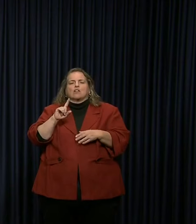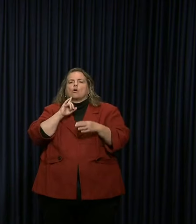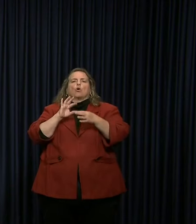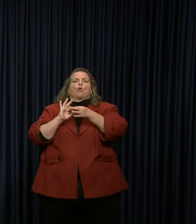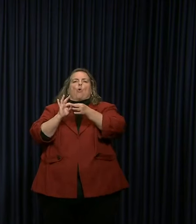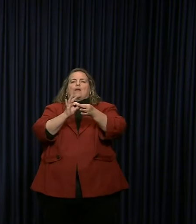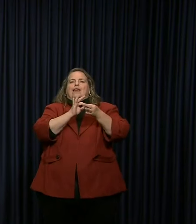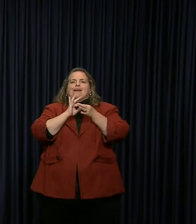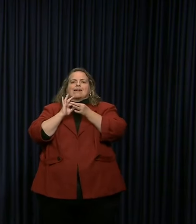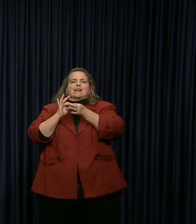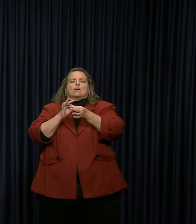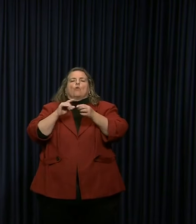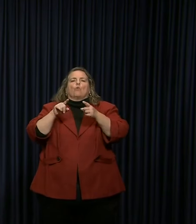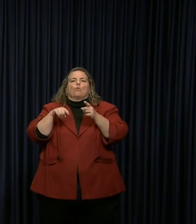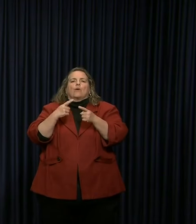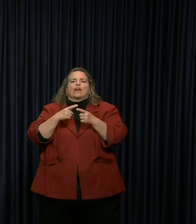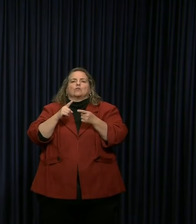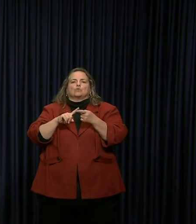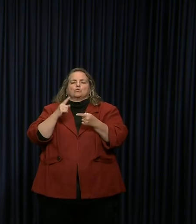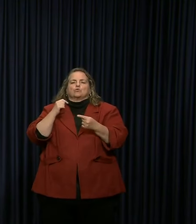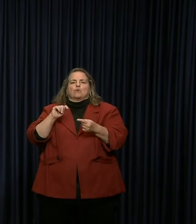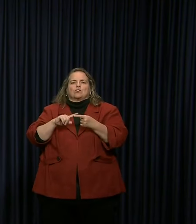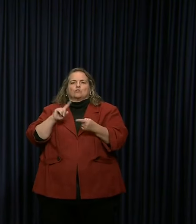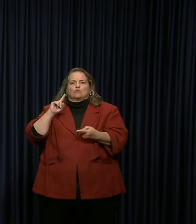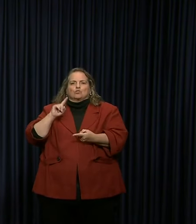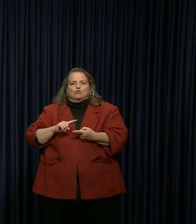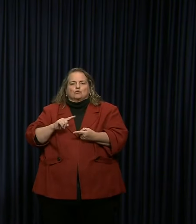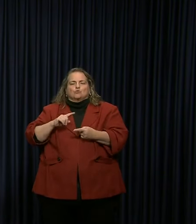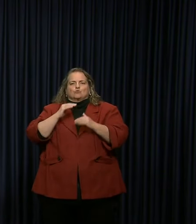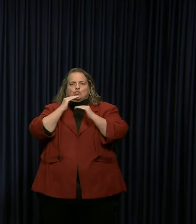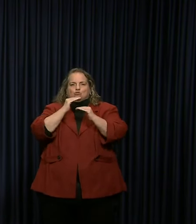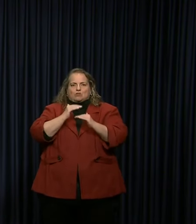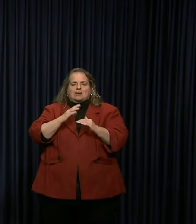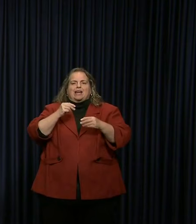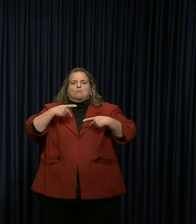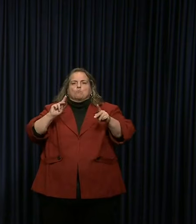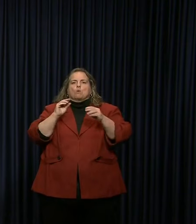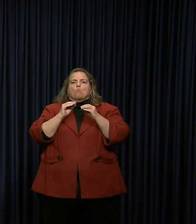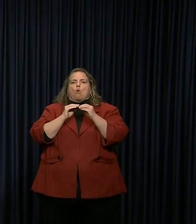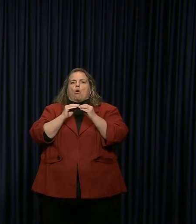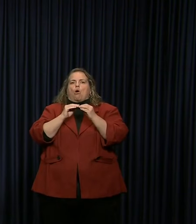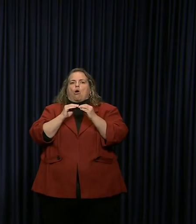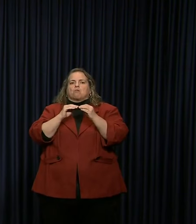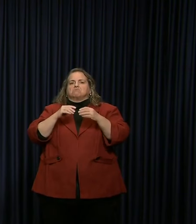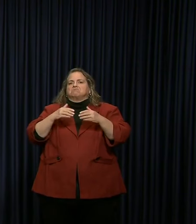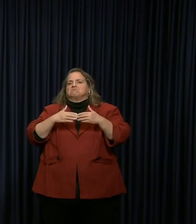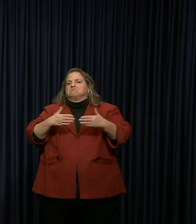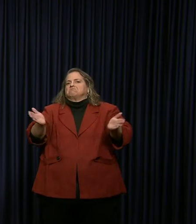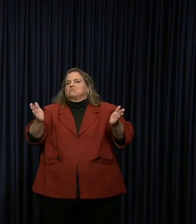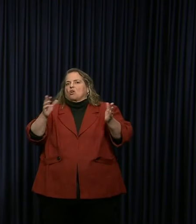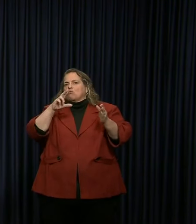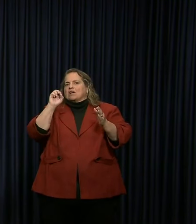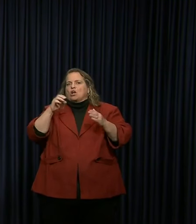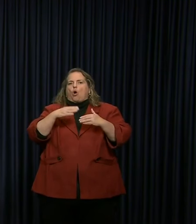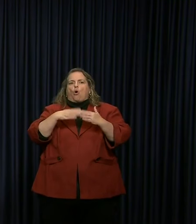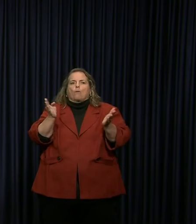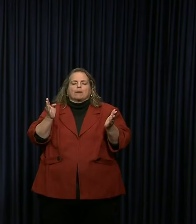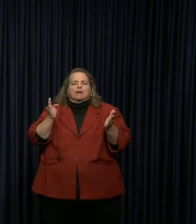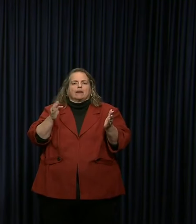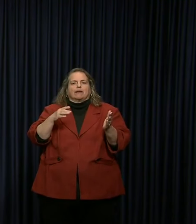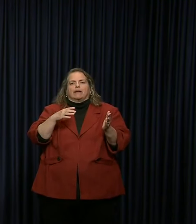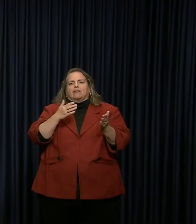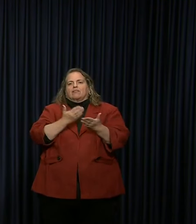coordination of when to ease restrictions and to allow more contacts. When you reopen certain things, mainly looking at it